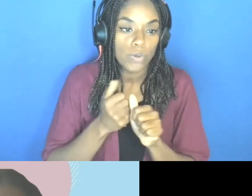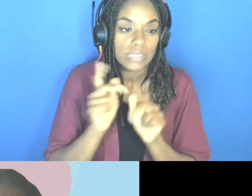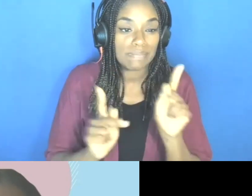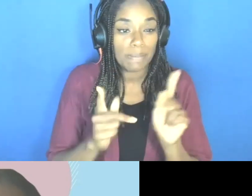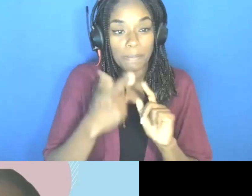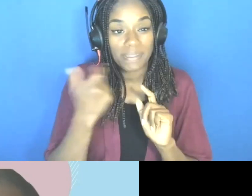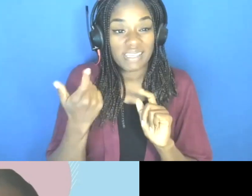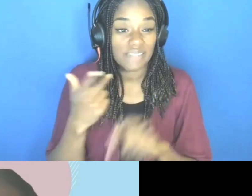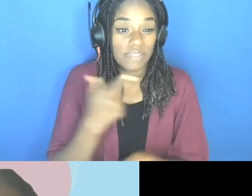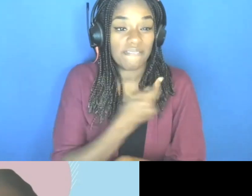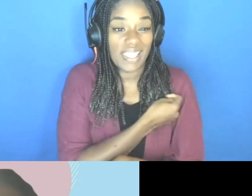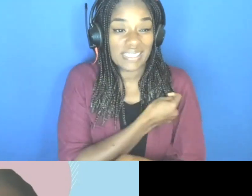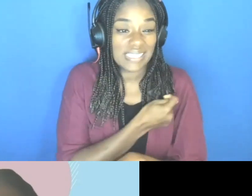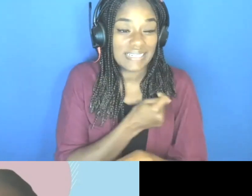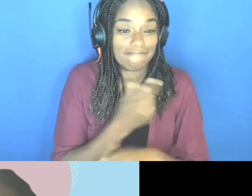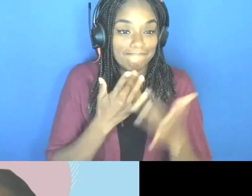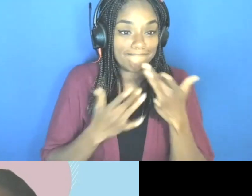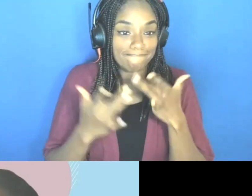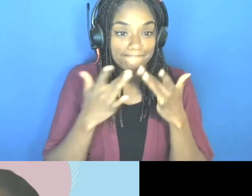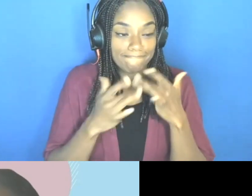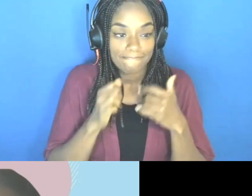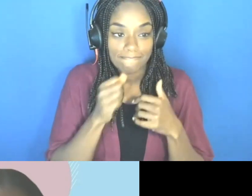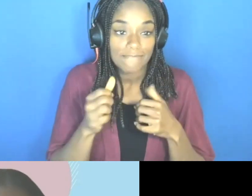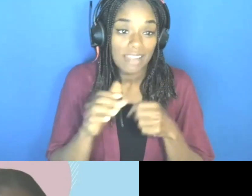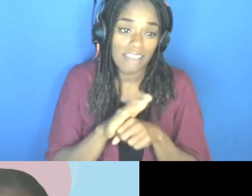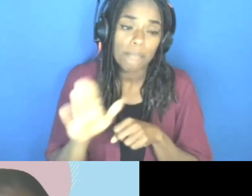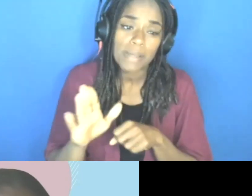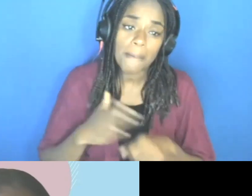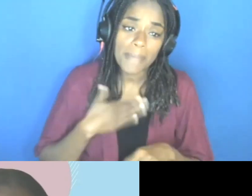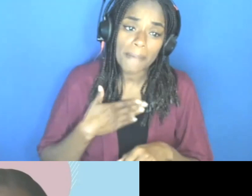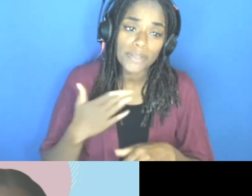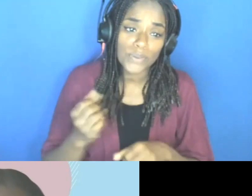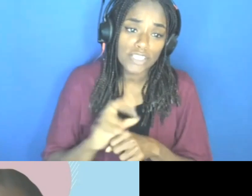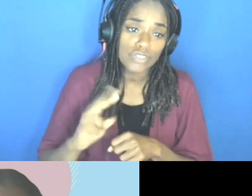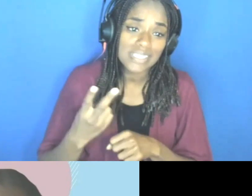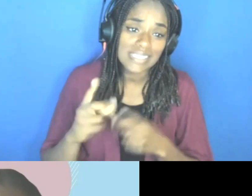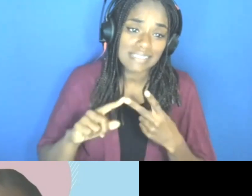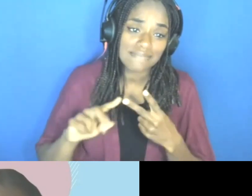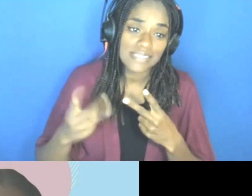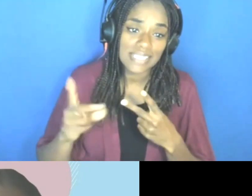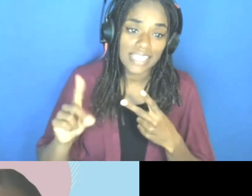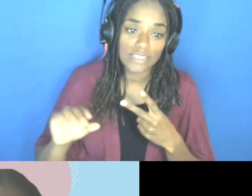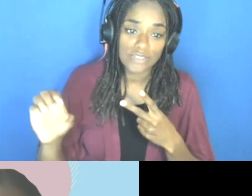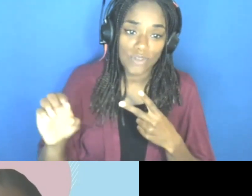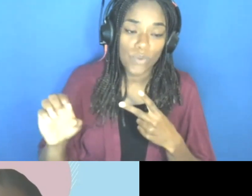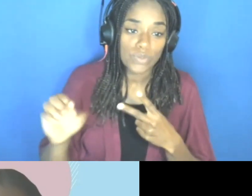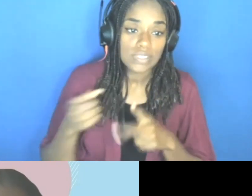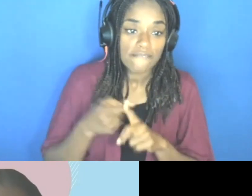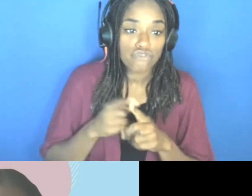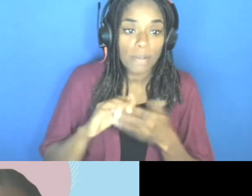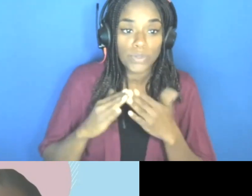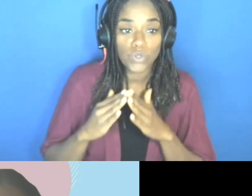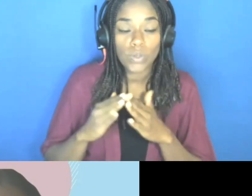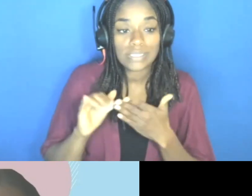vaccine shortage. But I'm glad you got your second dose from out of New York City. And